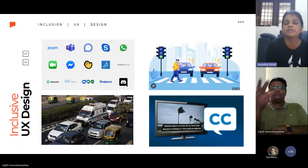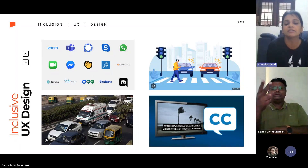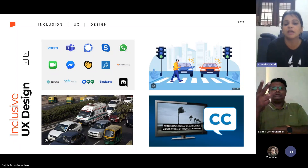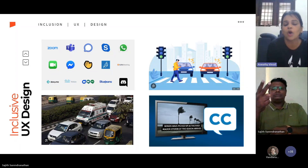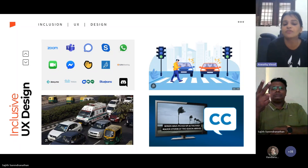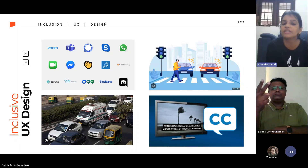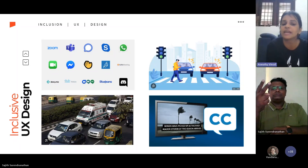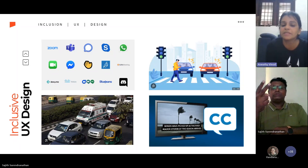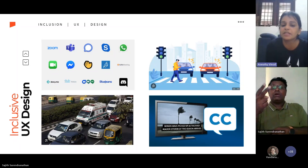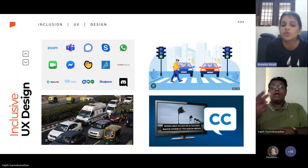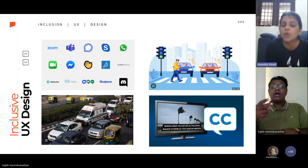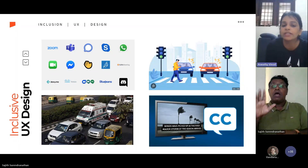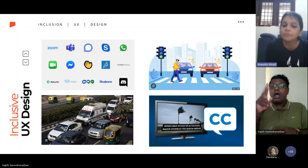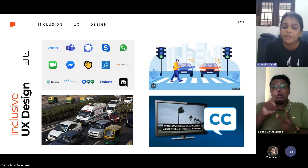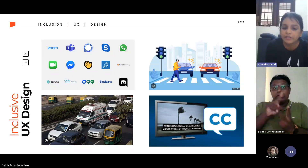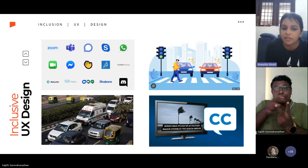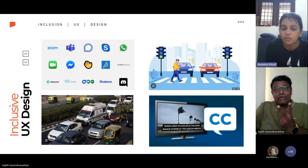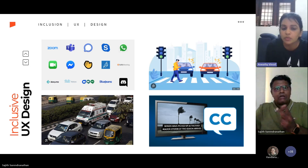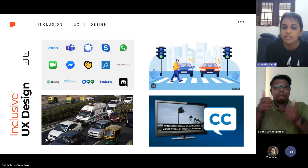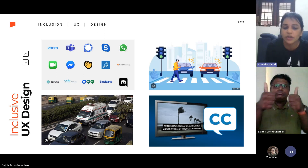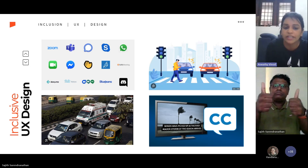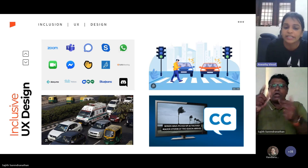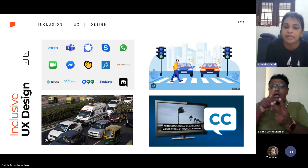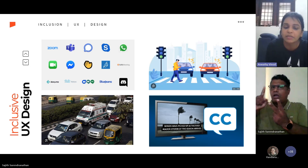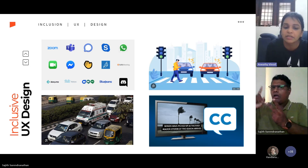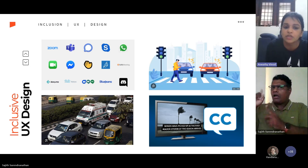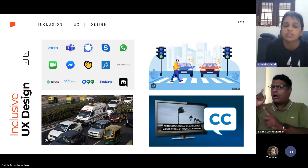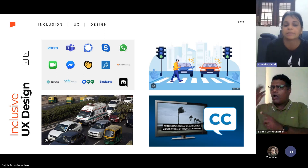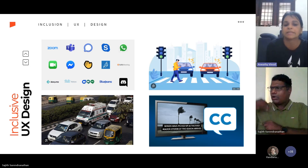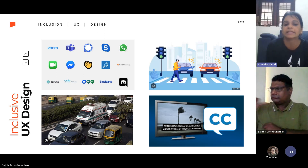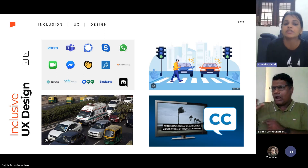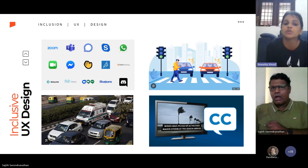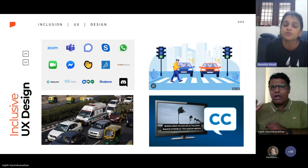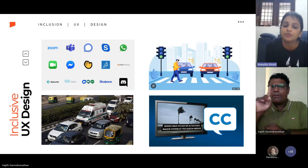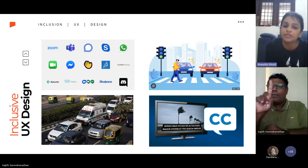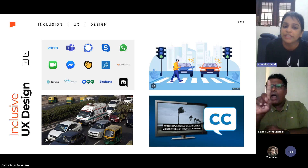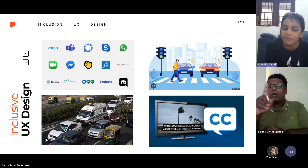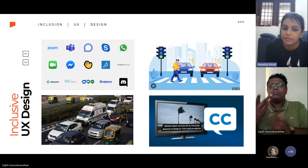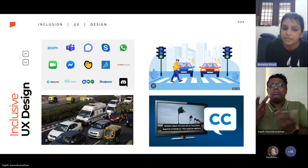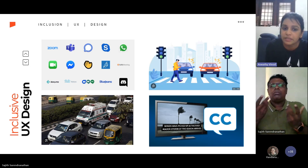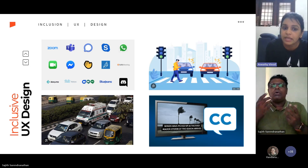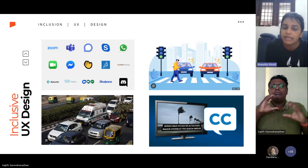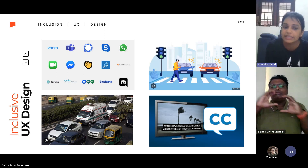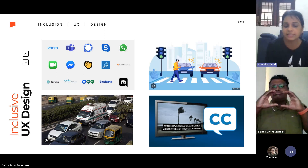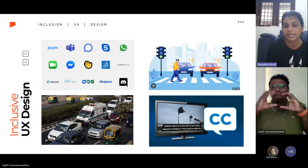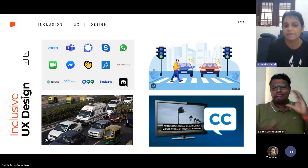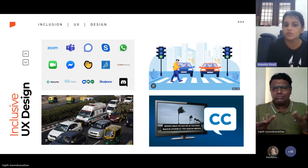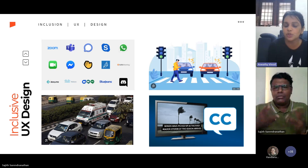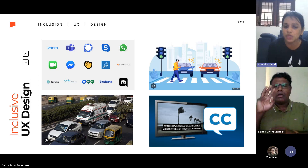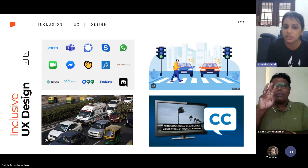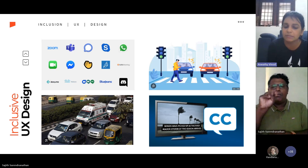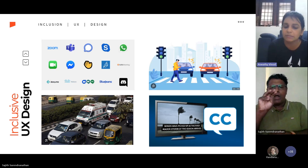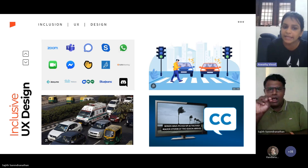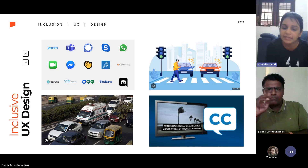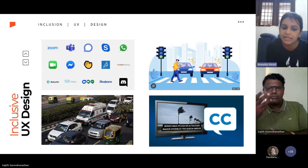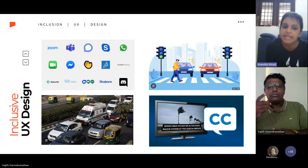deaf person, oftentimes there is no interpreter in movies or entertainment, so the subtitle is useful for the deaf person. See, the same